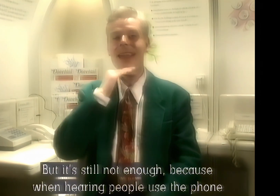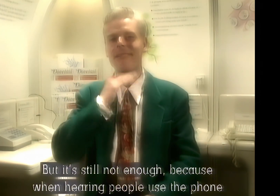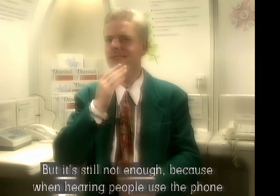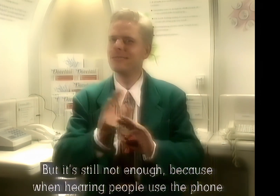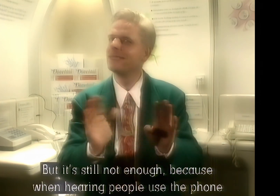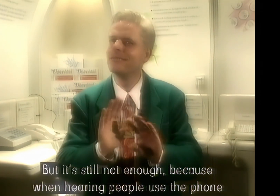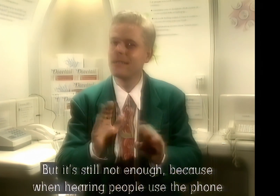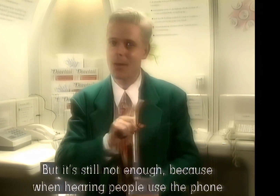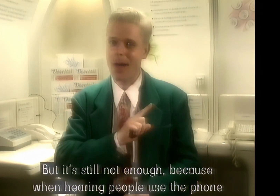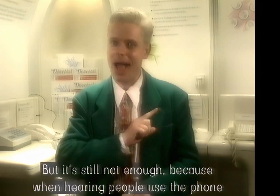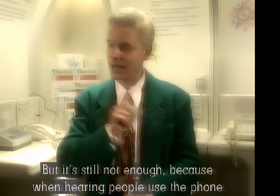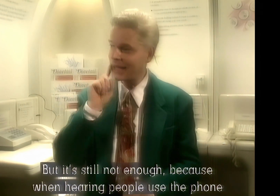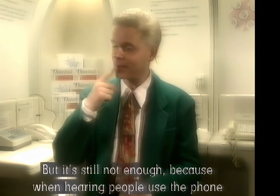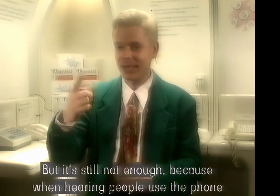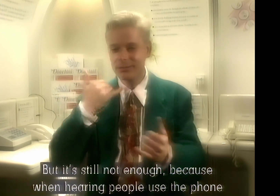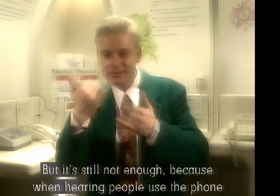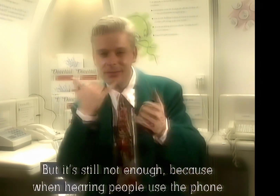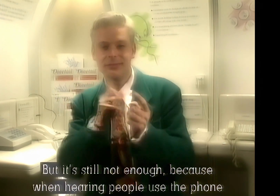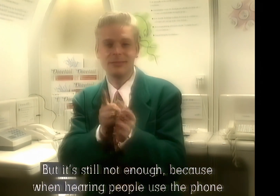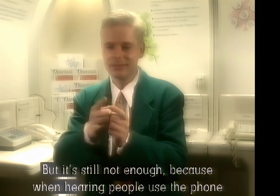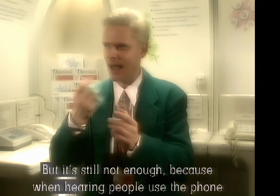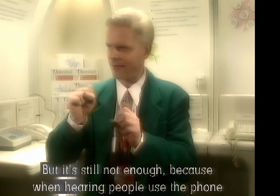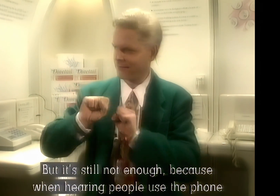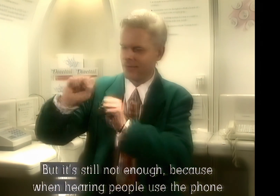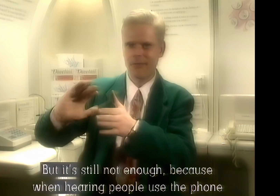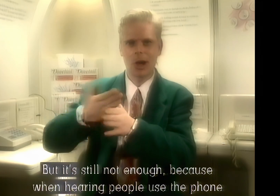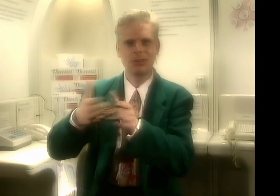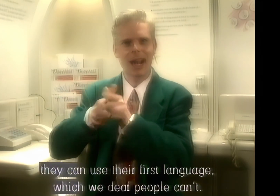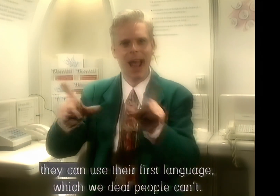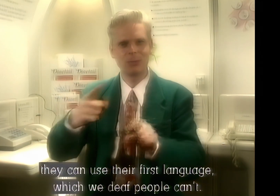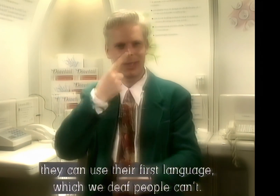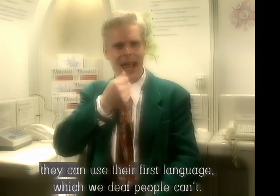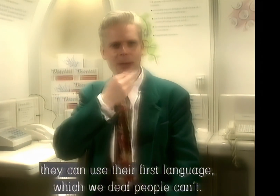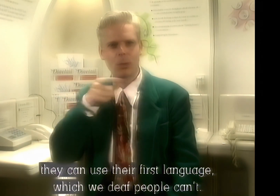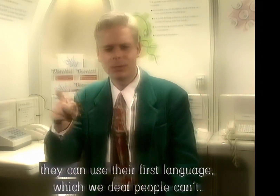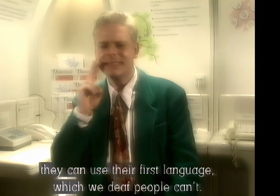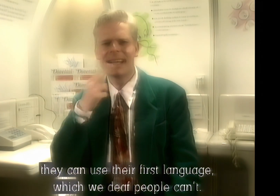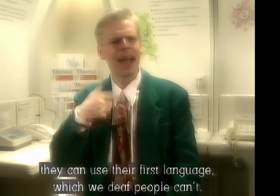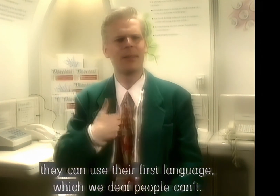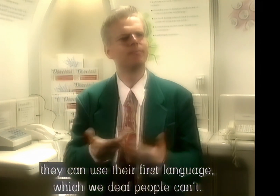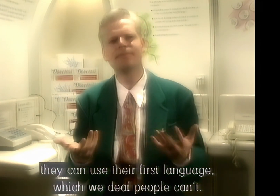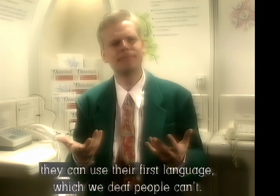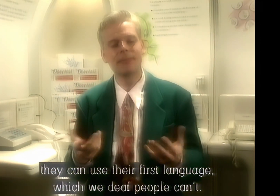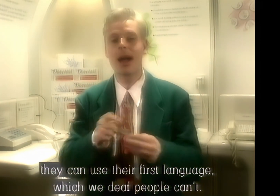it's still not enough, is it? Because hearing people, when they use the phone, can actually use their first language, which we deaf people